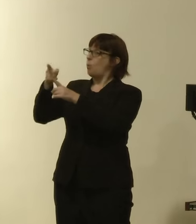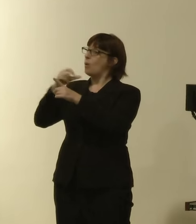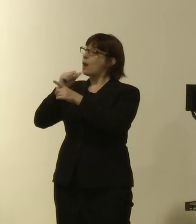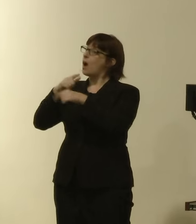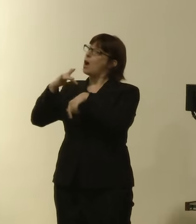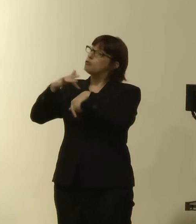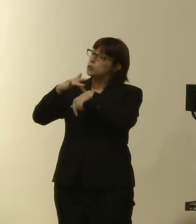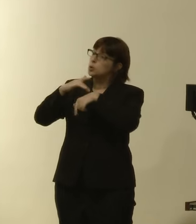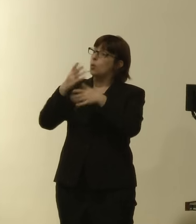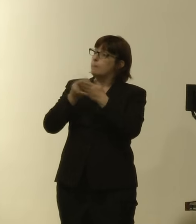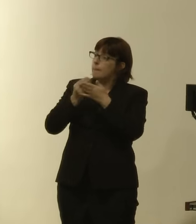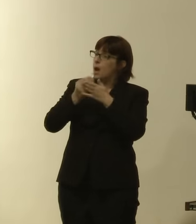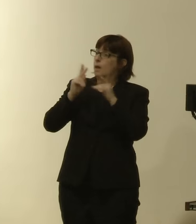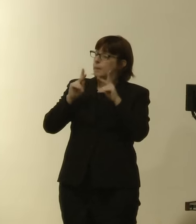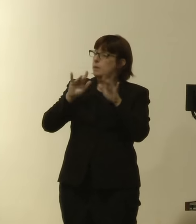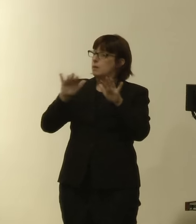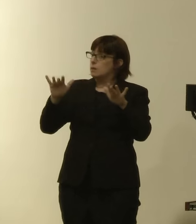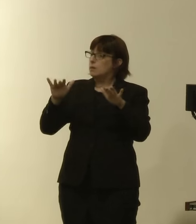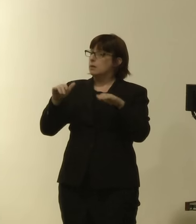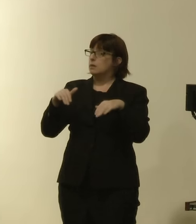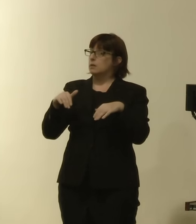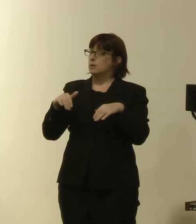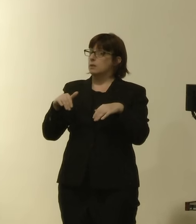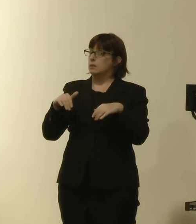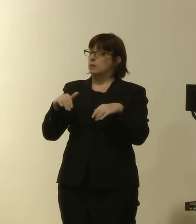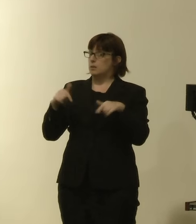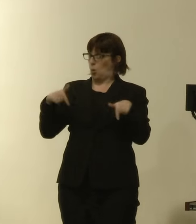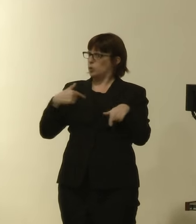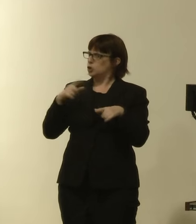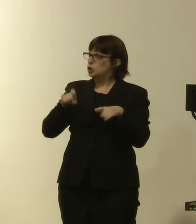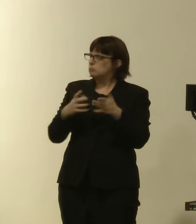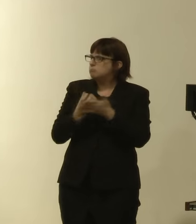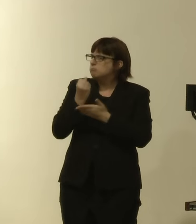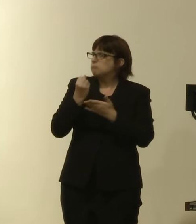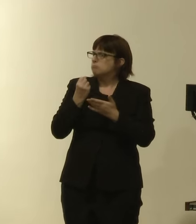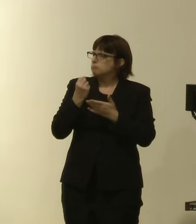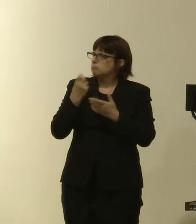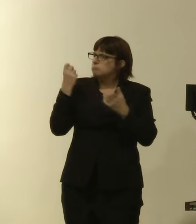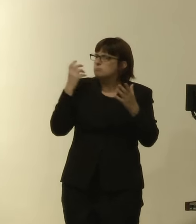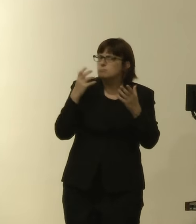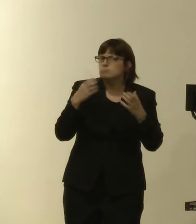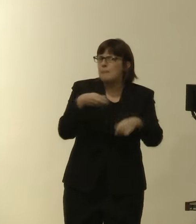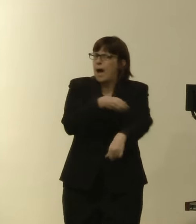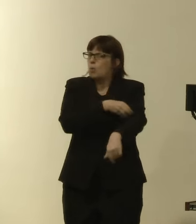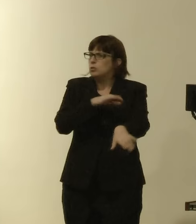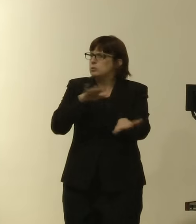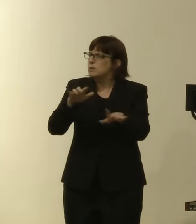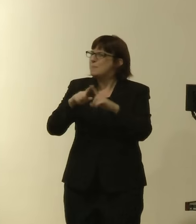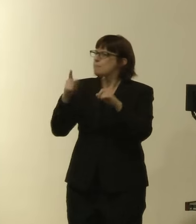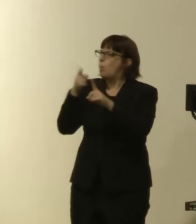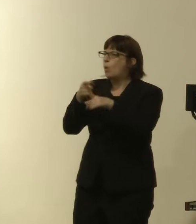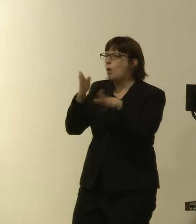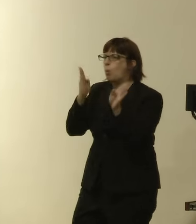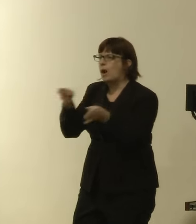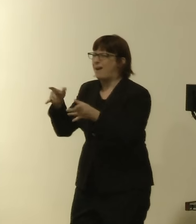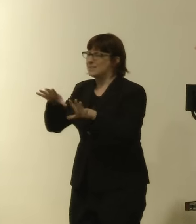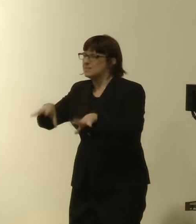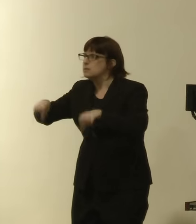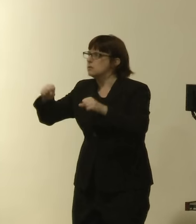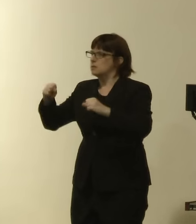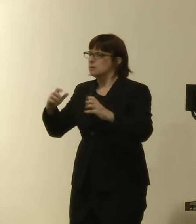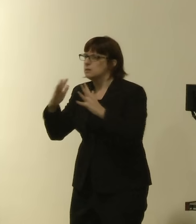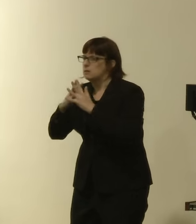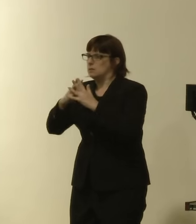resources, although I think those of us lucky enough to live in a place like this should do that. It's about organizing, period, you know, and taking